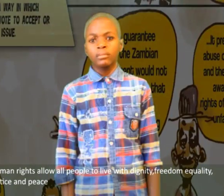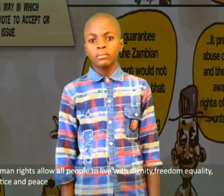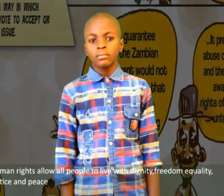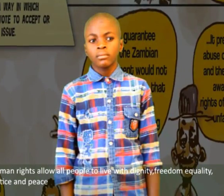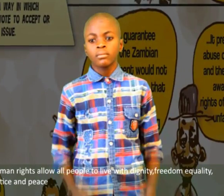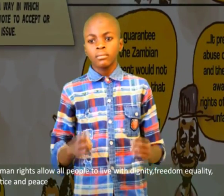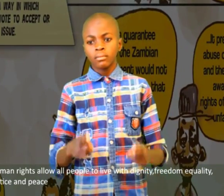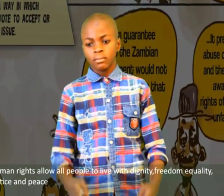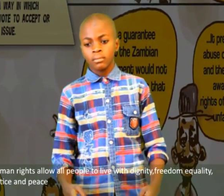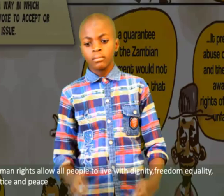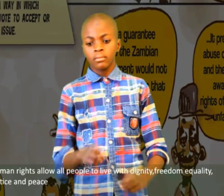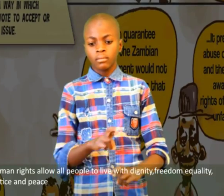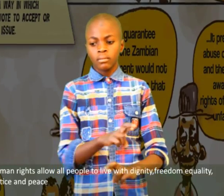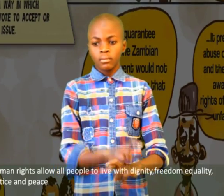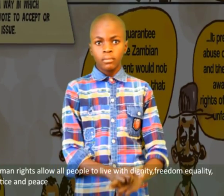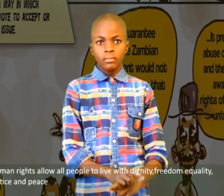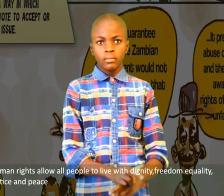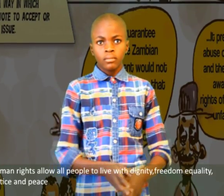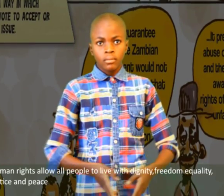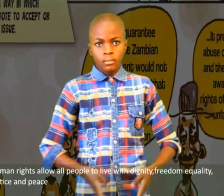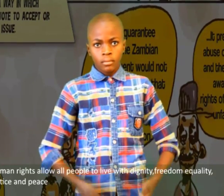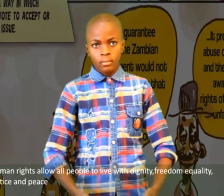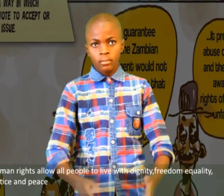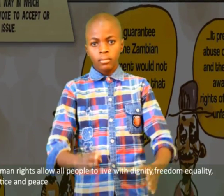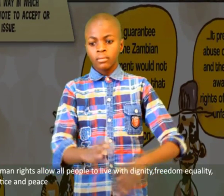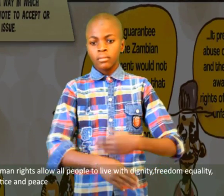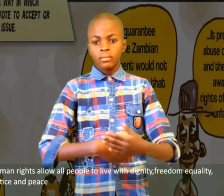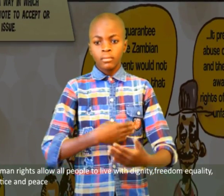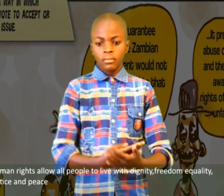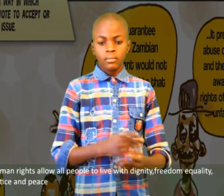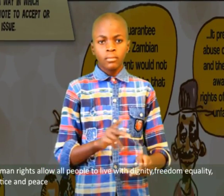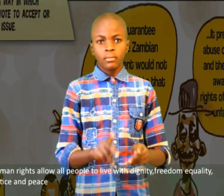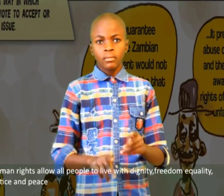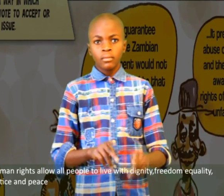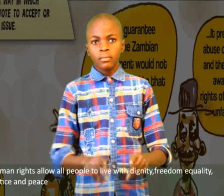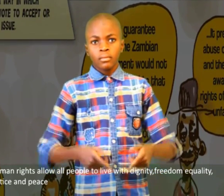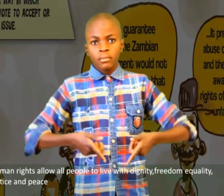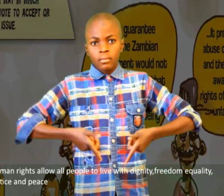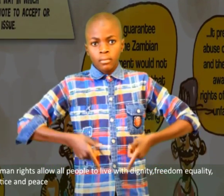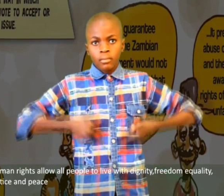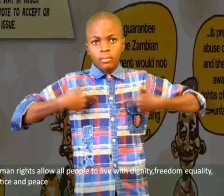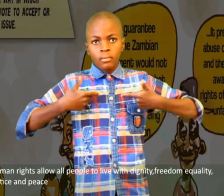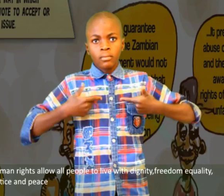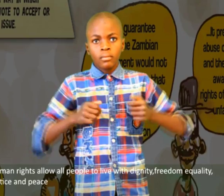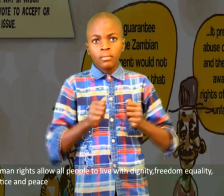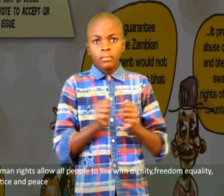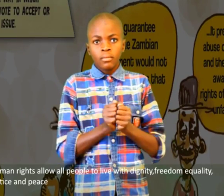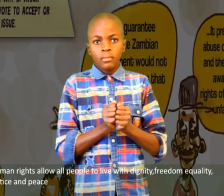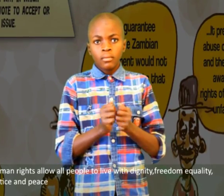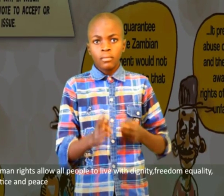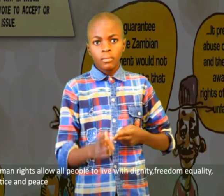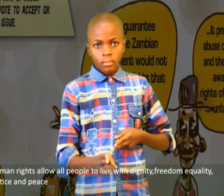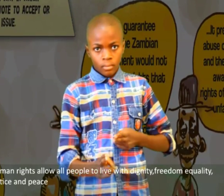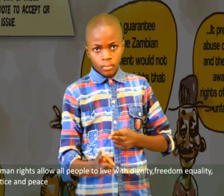Human rights allow all people to live with dignity, freedom, equality, justice,